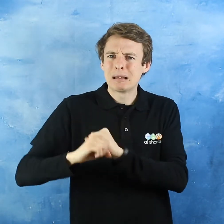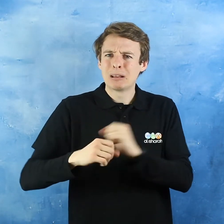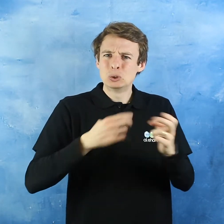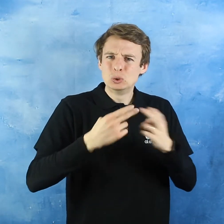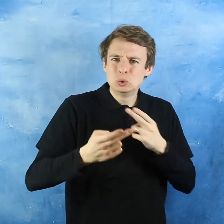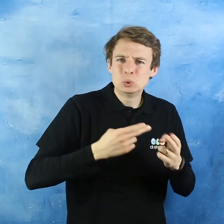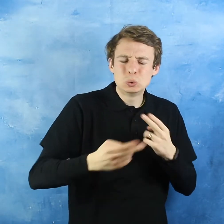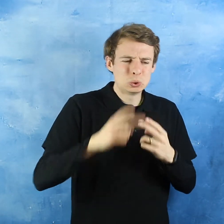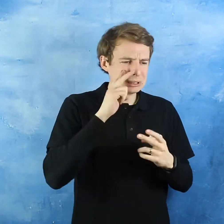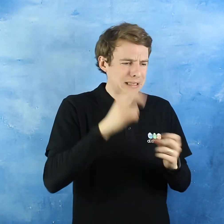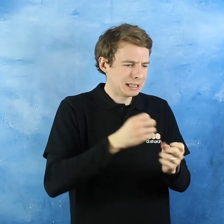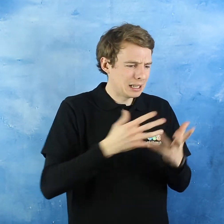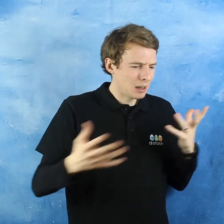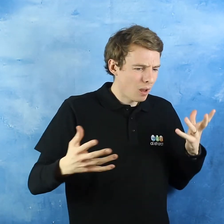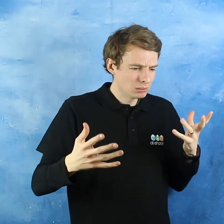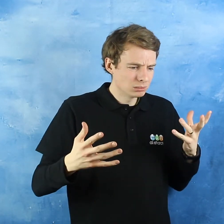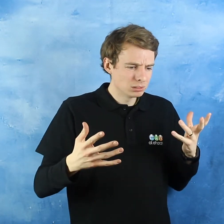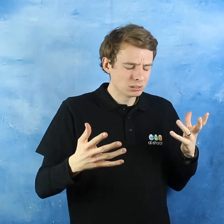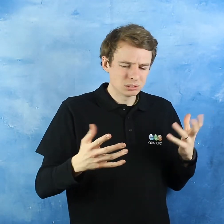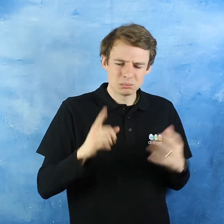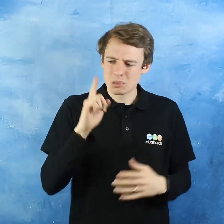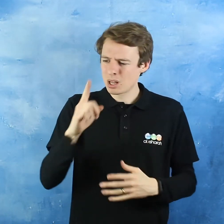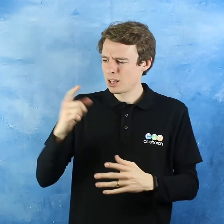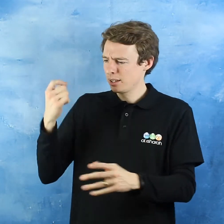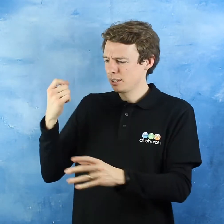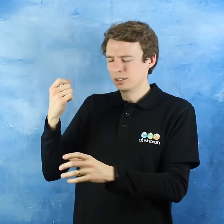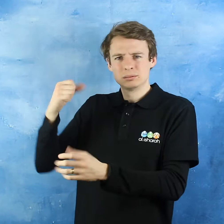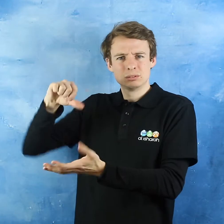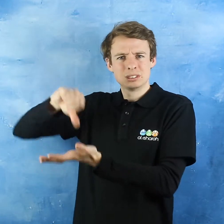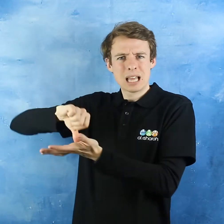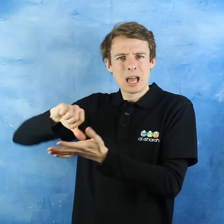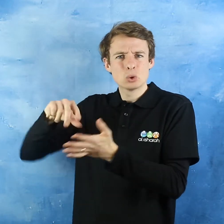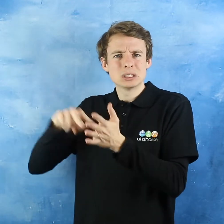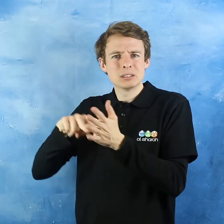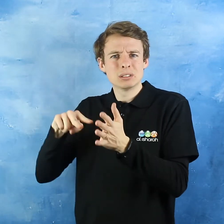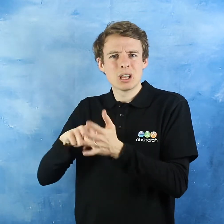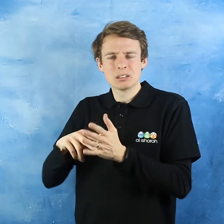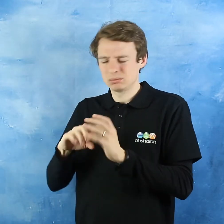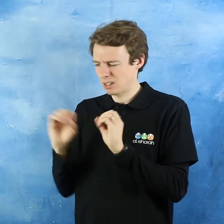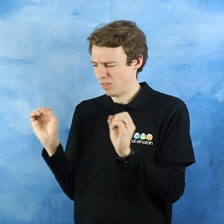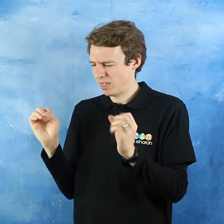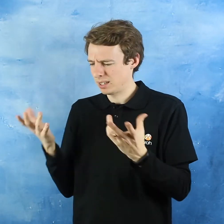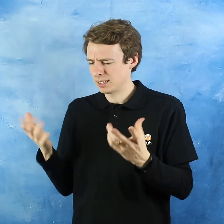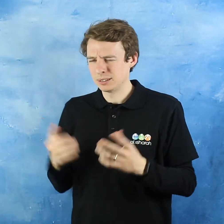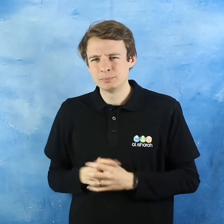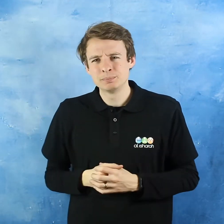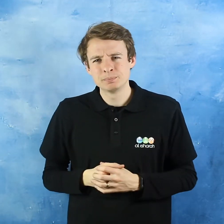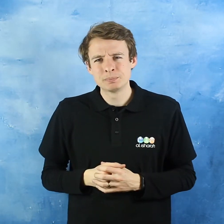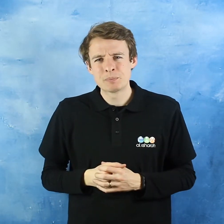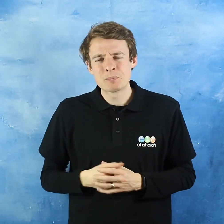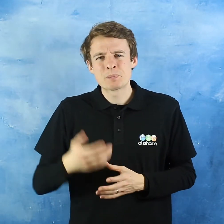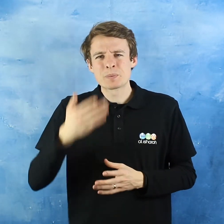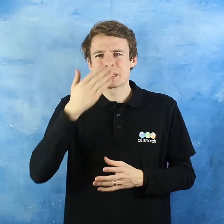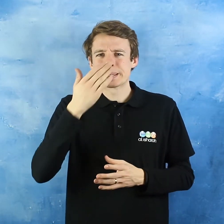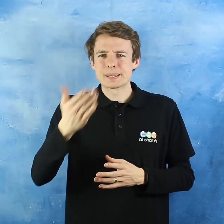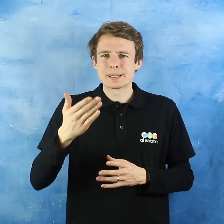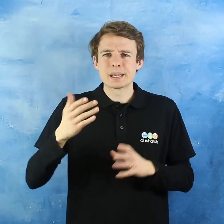The world leaders, as if they are blind, there is no big voice to stop all this